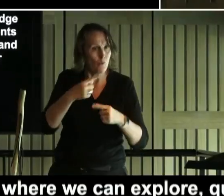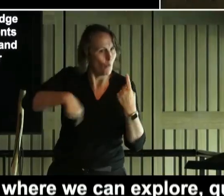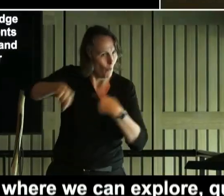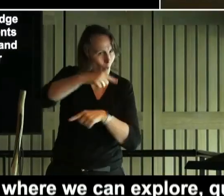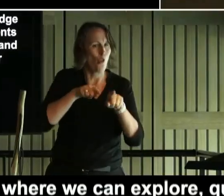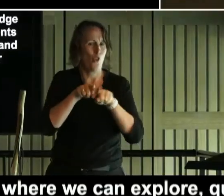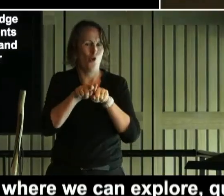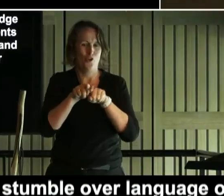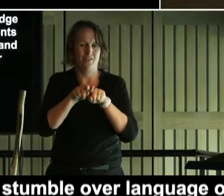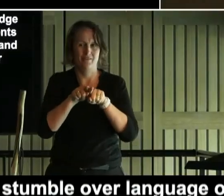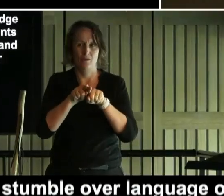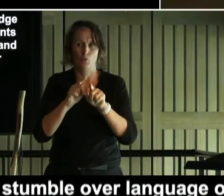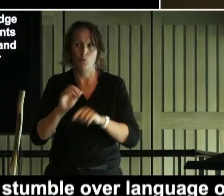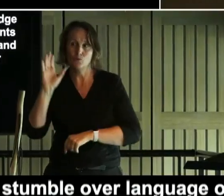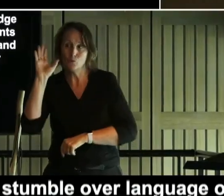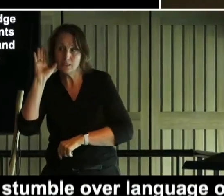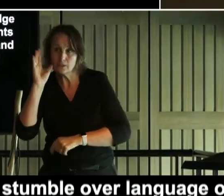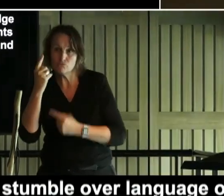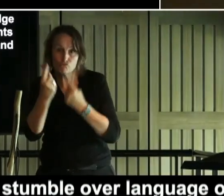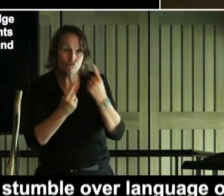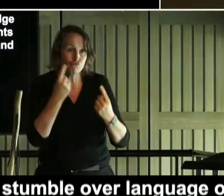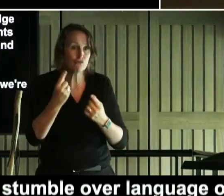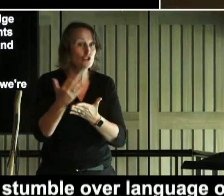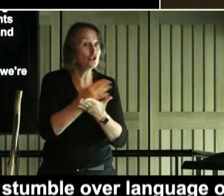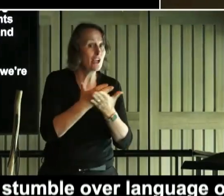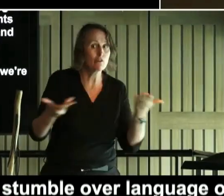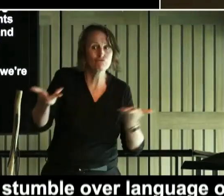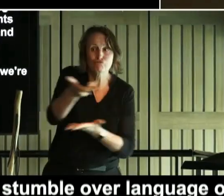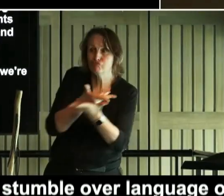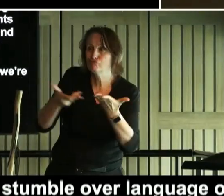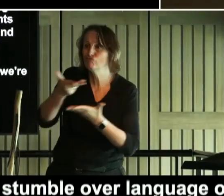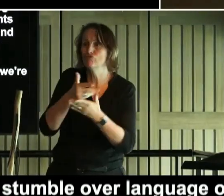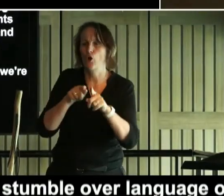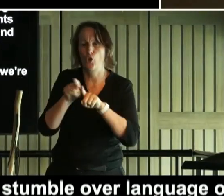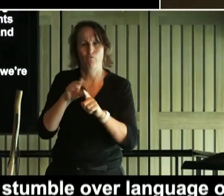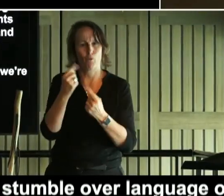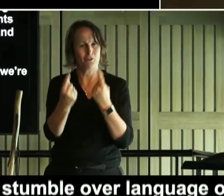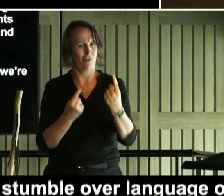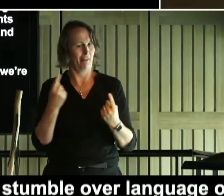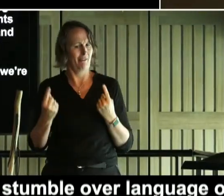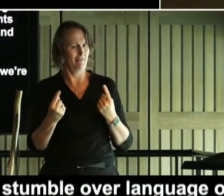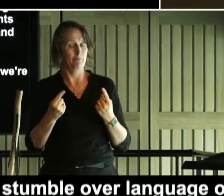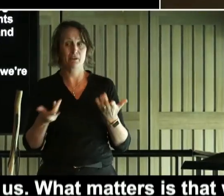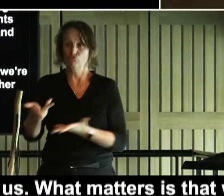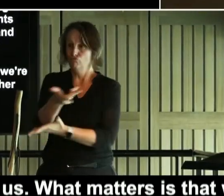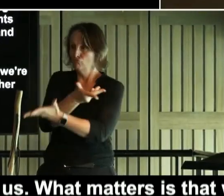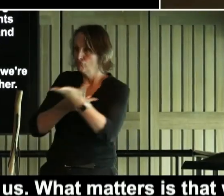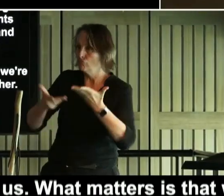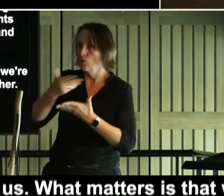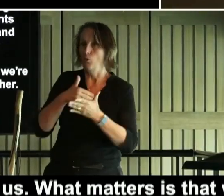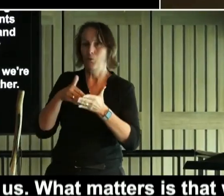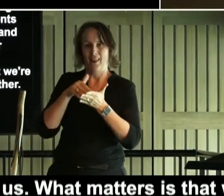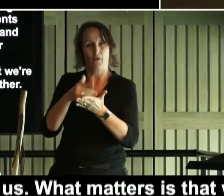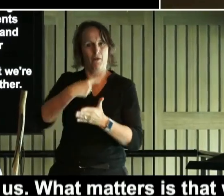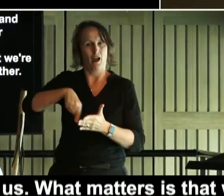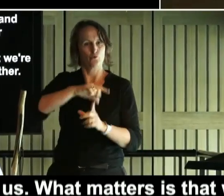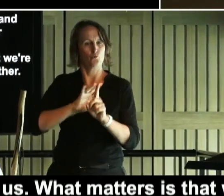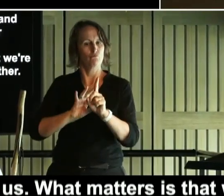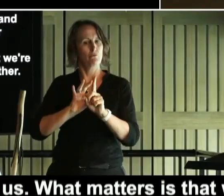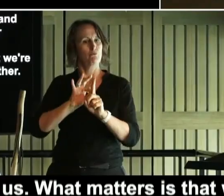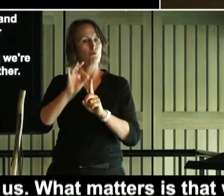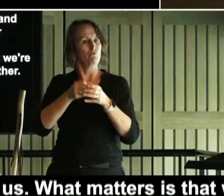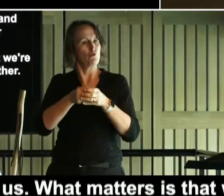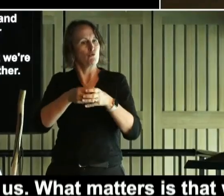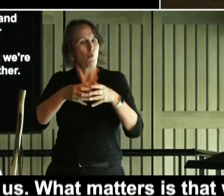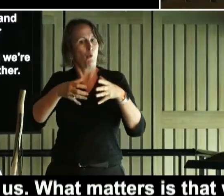matters is that we're here to listen, share and learn from one another. These conversations help us grow as a sector and move towards a